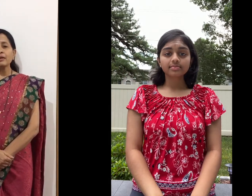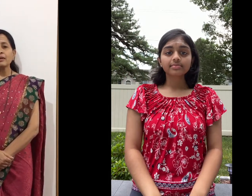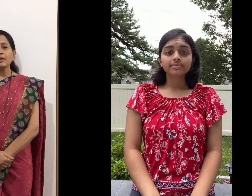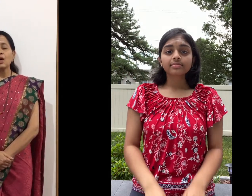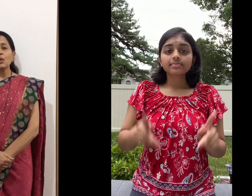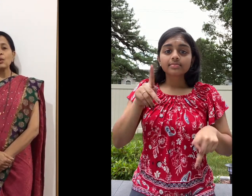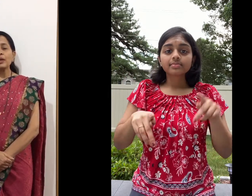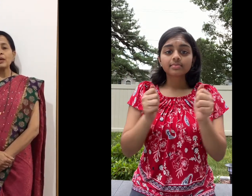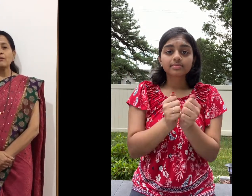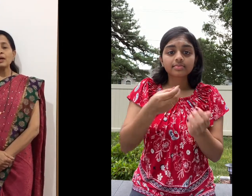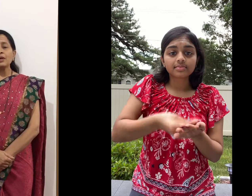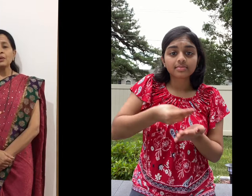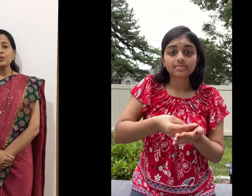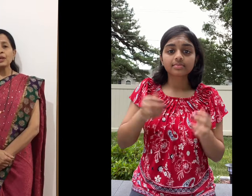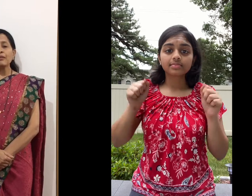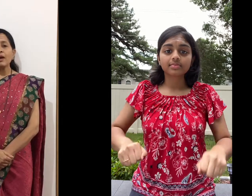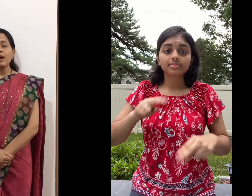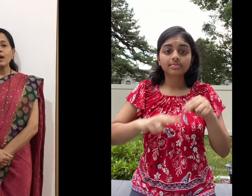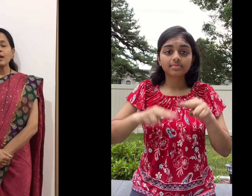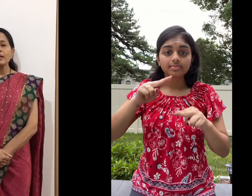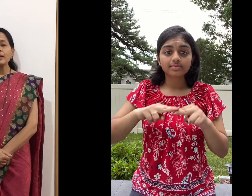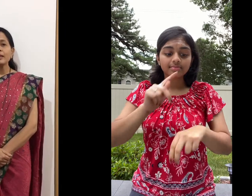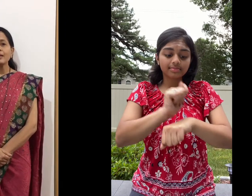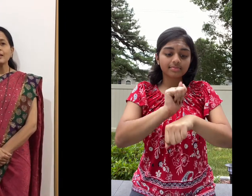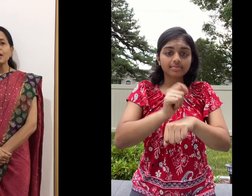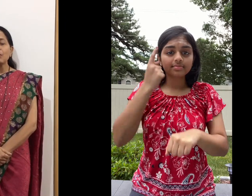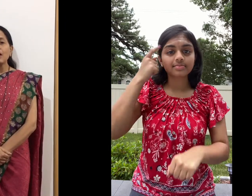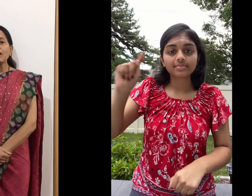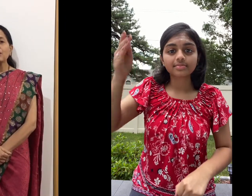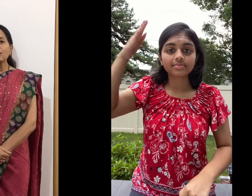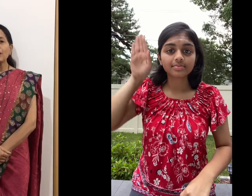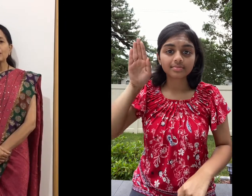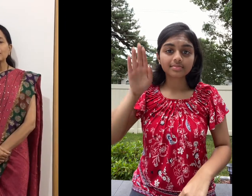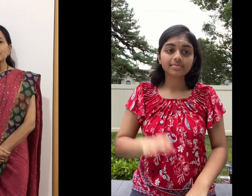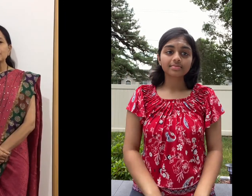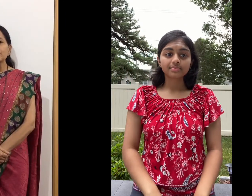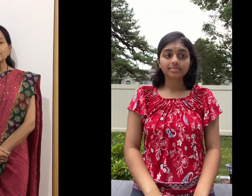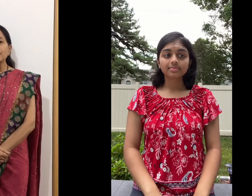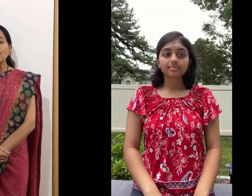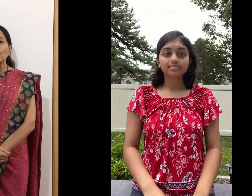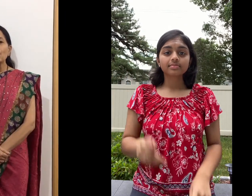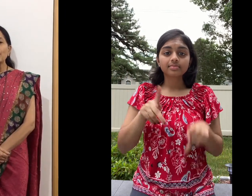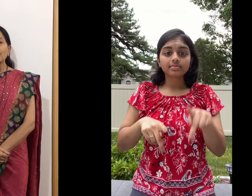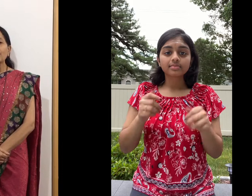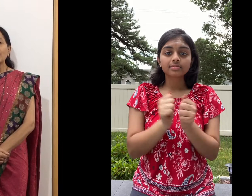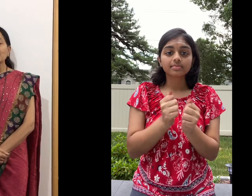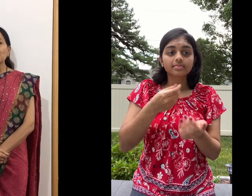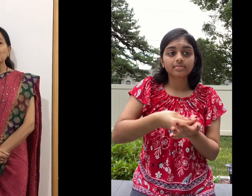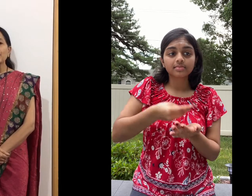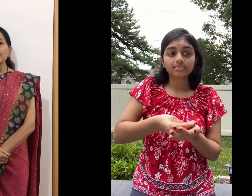Deva. Ullavaru Shivalaya Maduvaru.